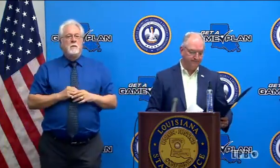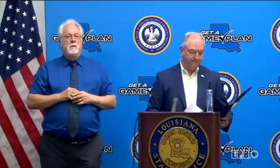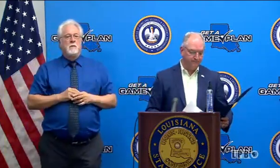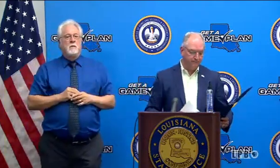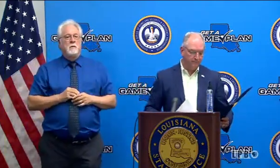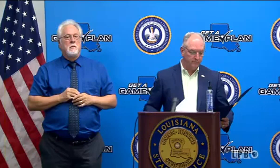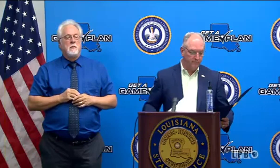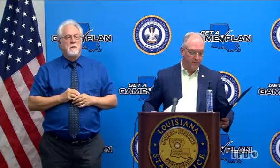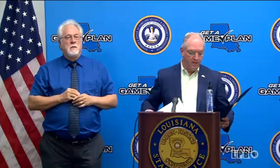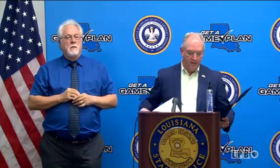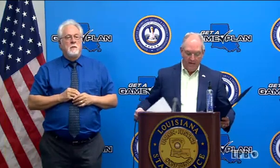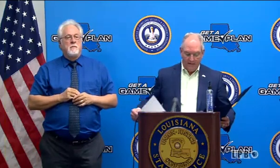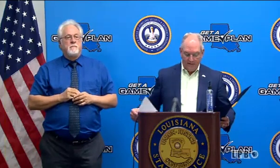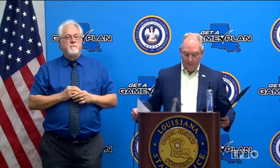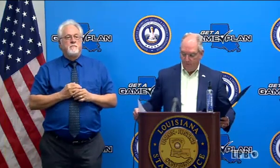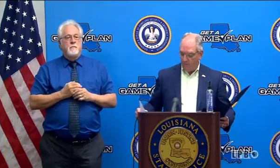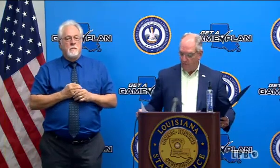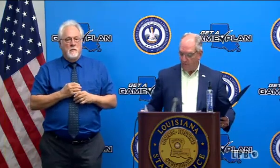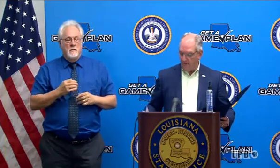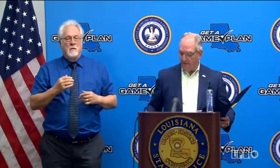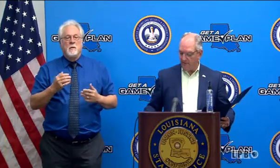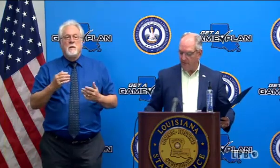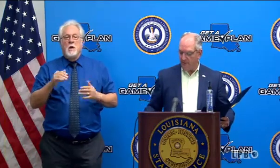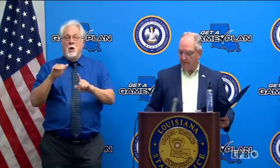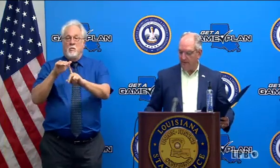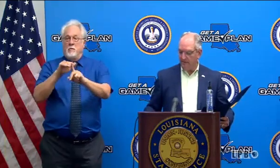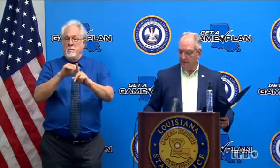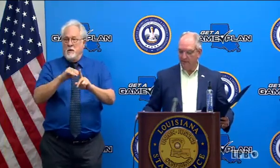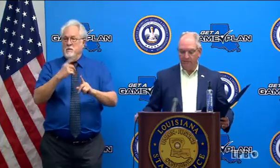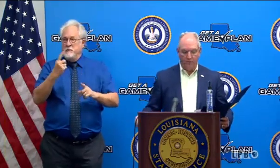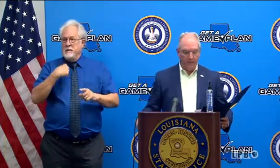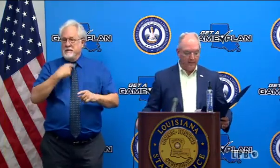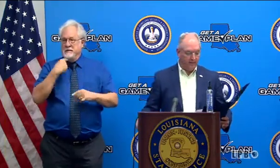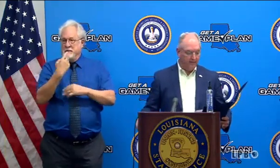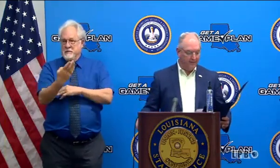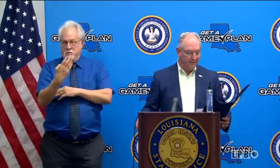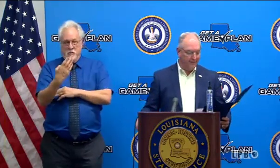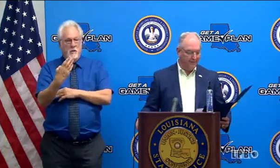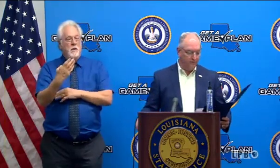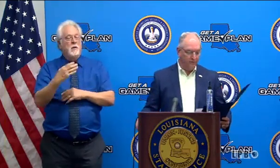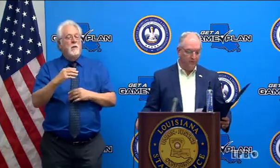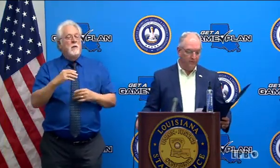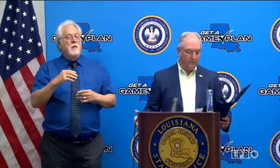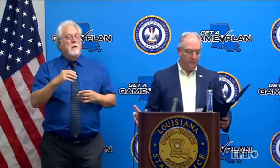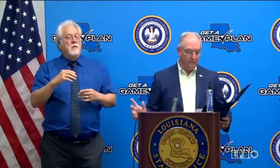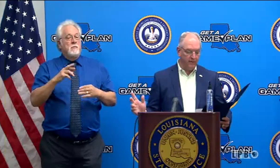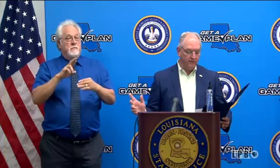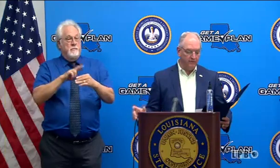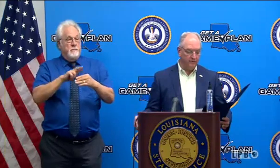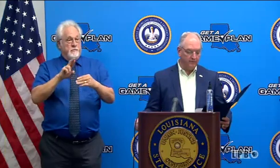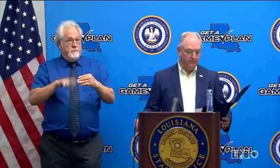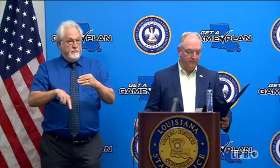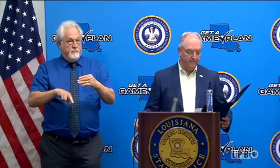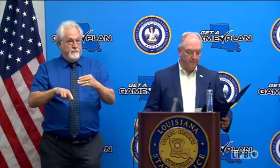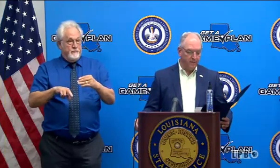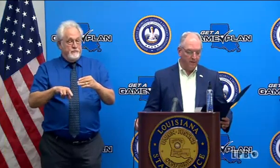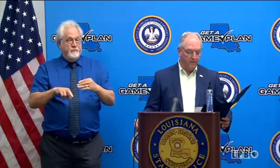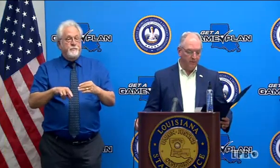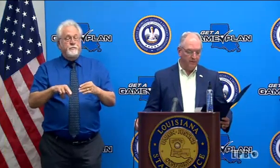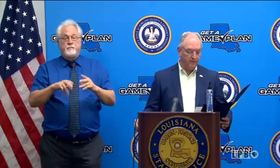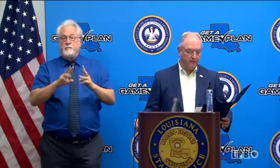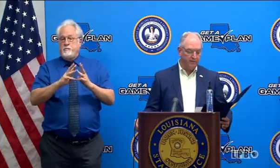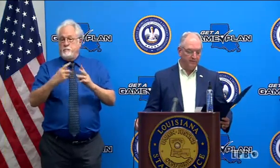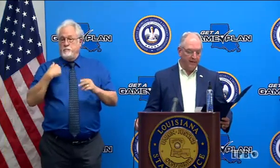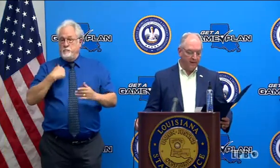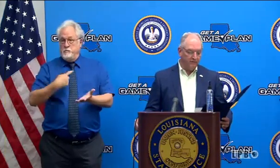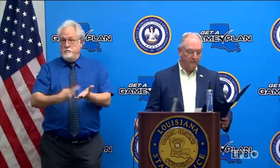attention. I do want to remind you of something that I said this morning, and that is that as a result of the weather systems that